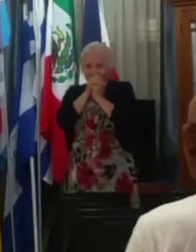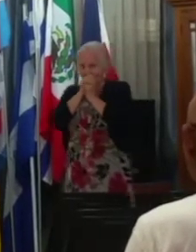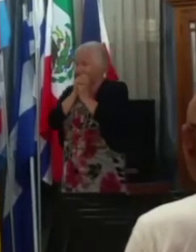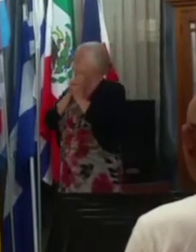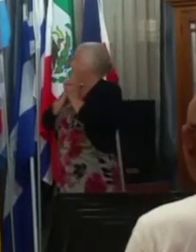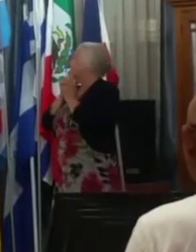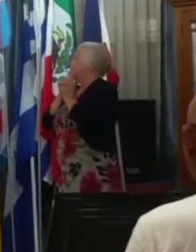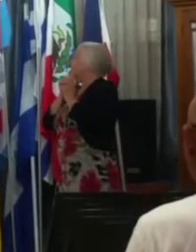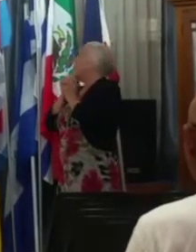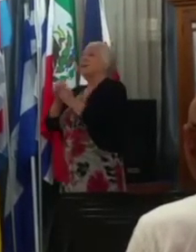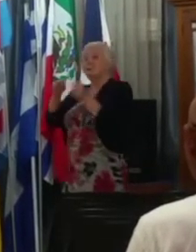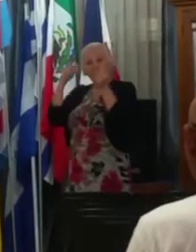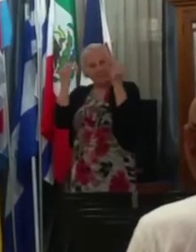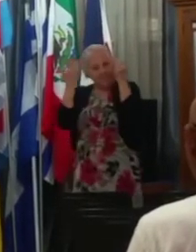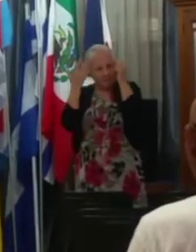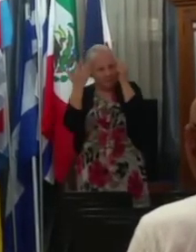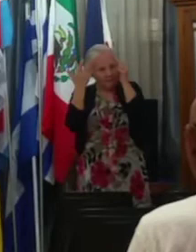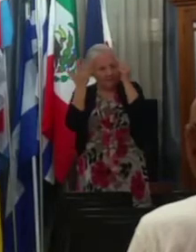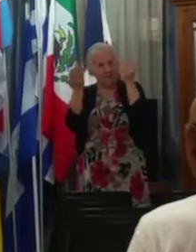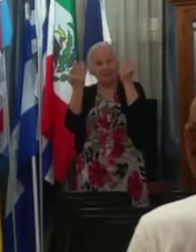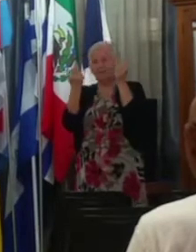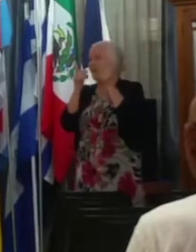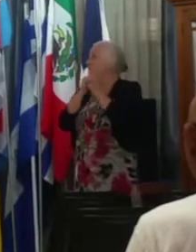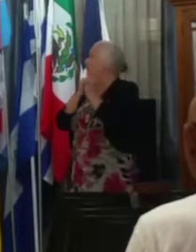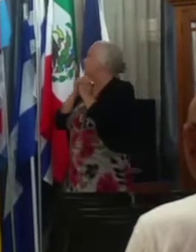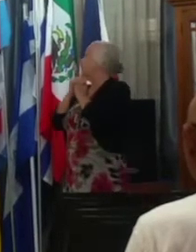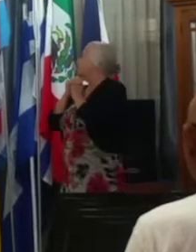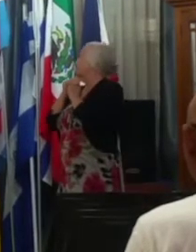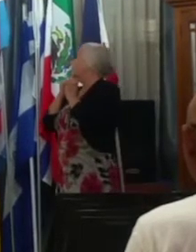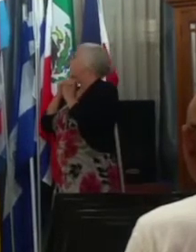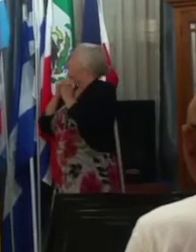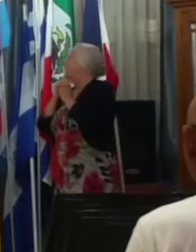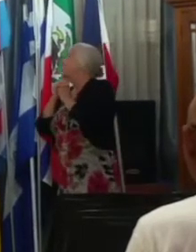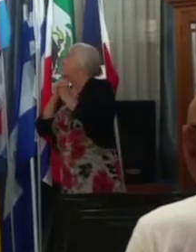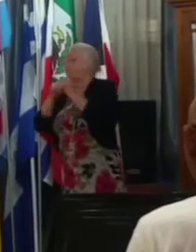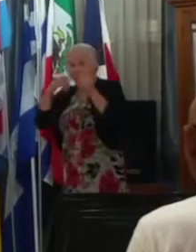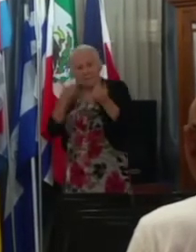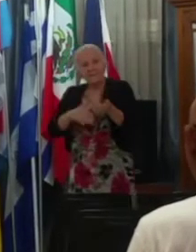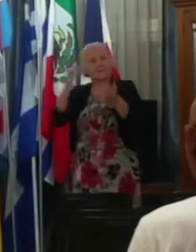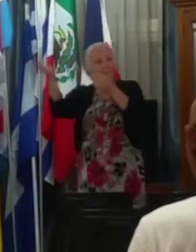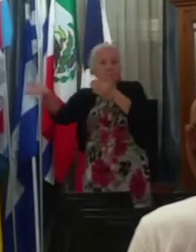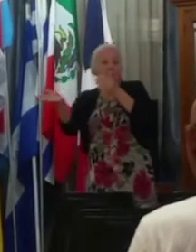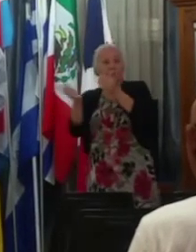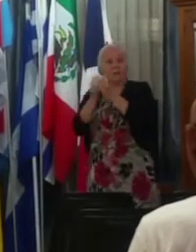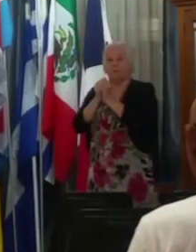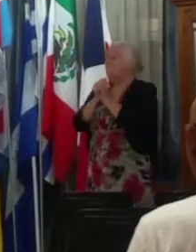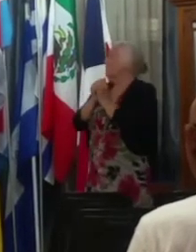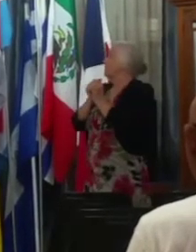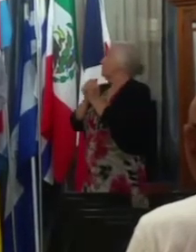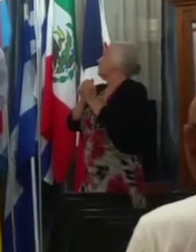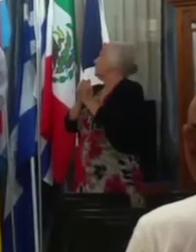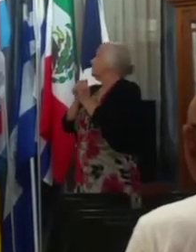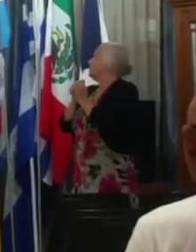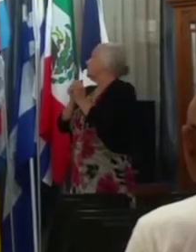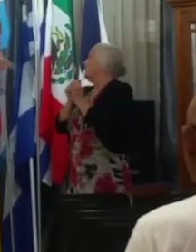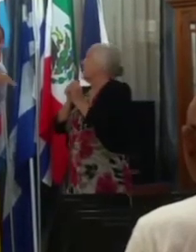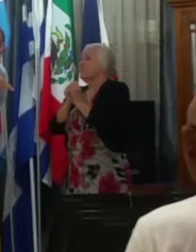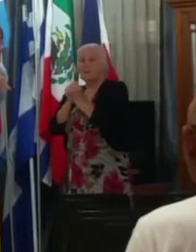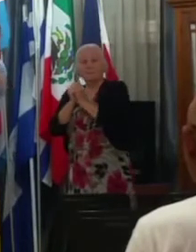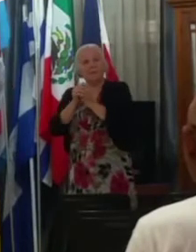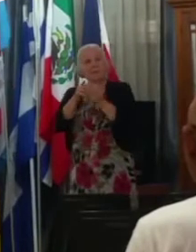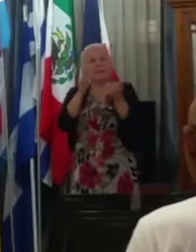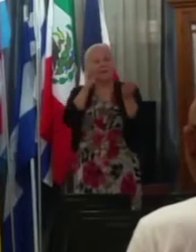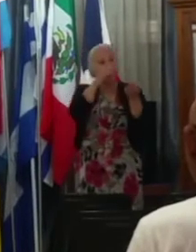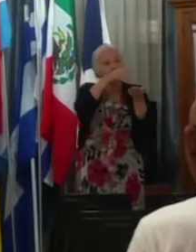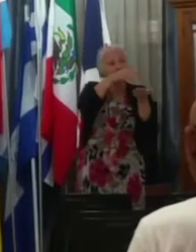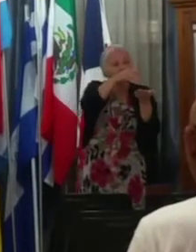1925. Wow. And then it occurred to me, I was thinking of going to Toronto from the 19th to the 25th.